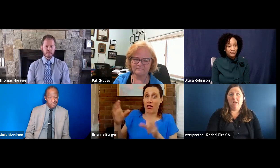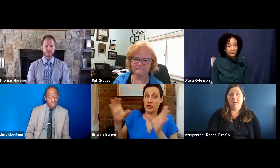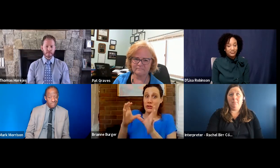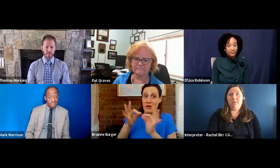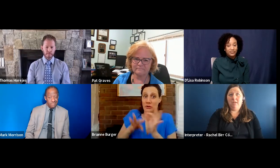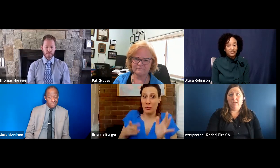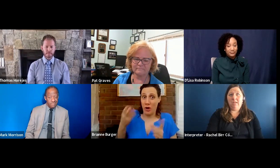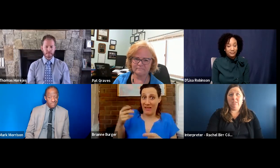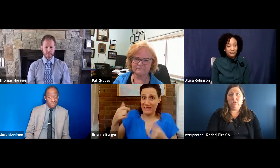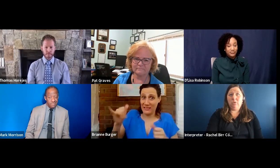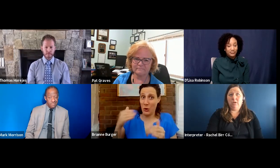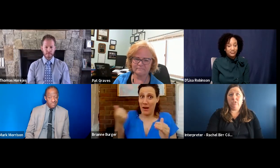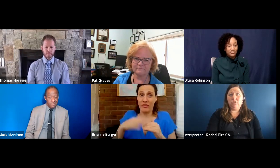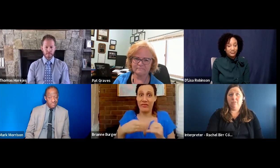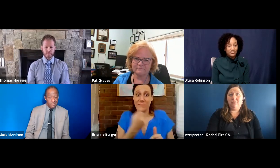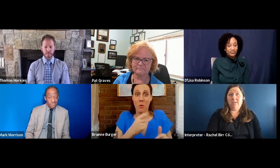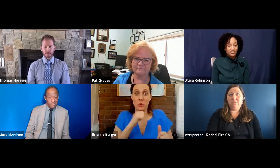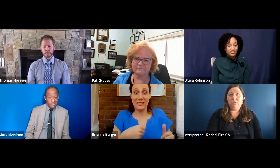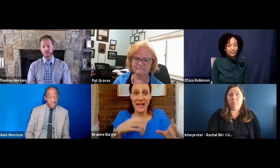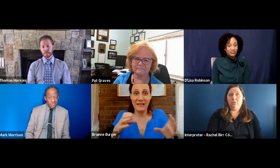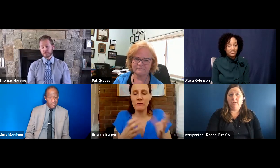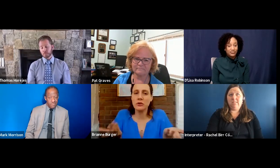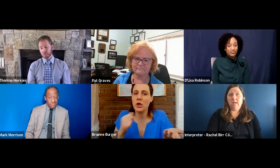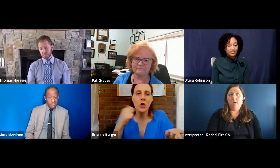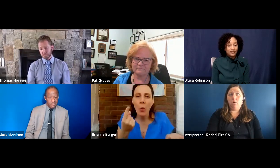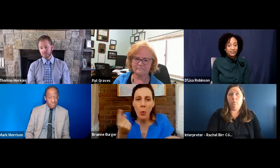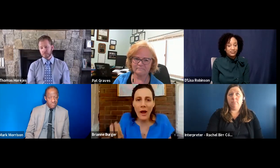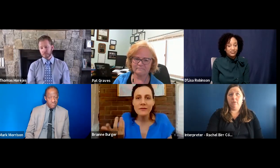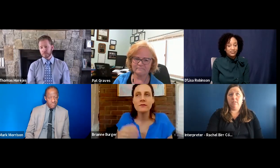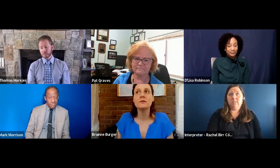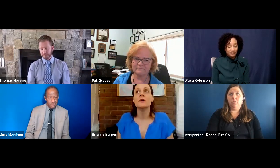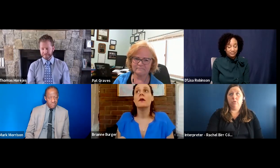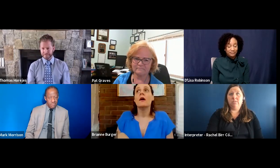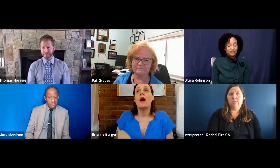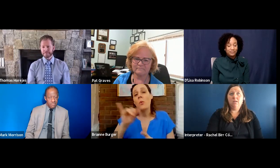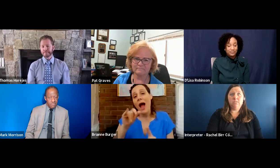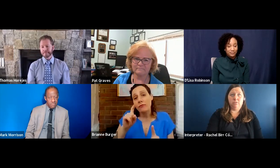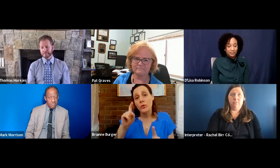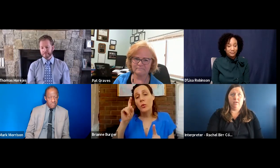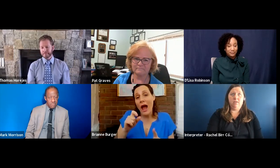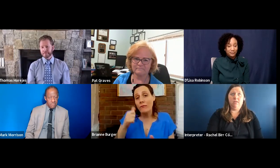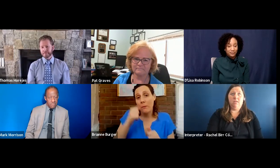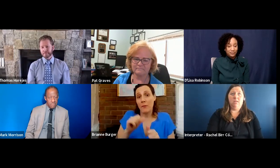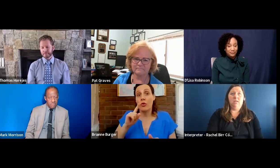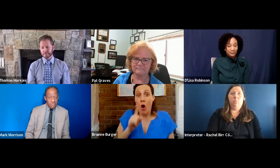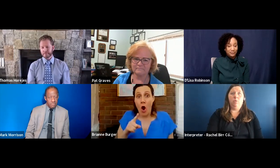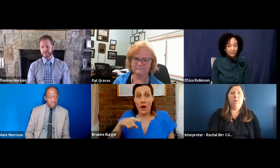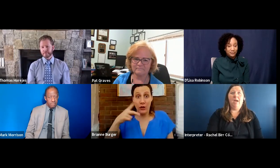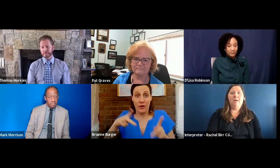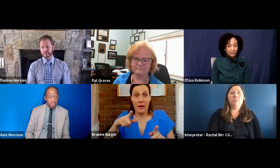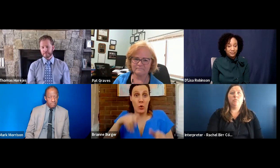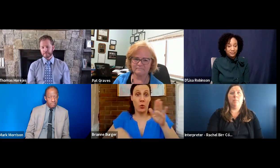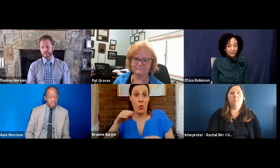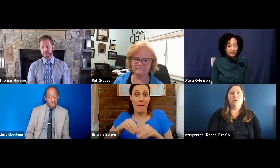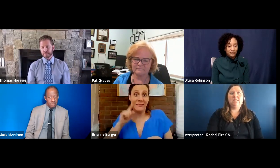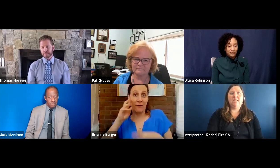mess up. And so a certified interpreter is not always better than someone who is not certified. What we